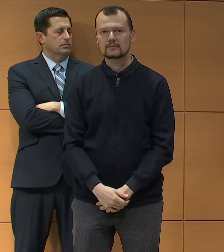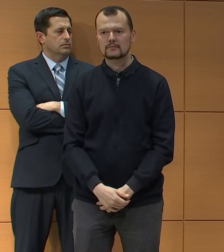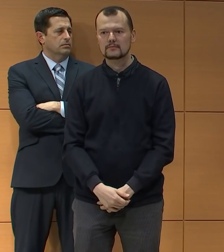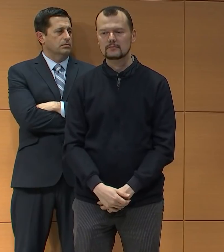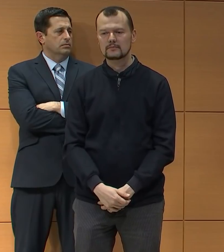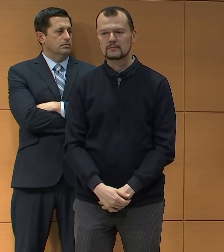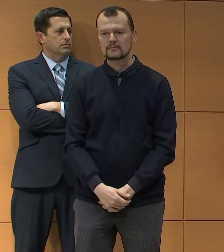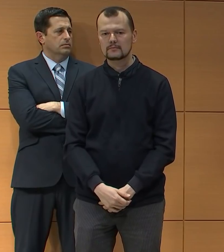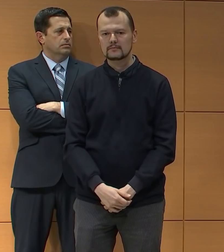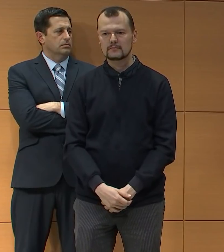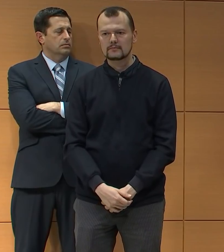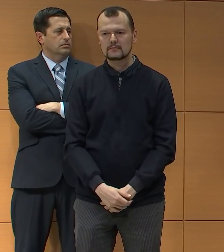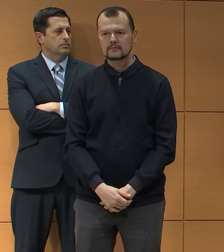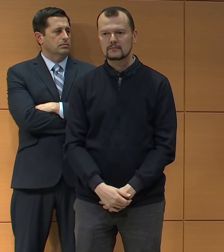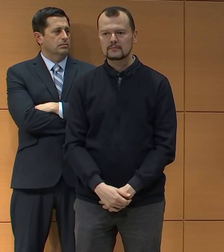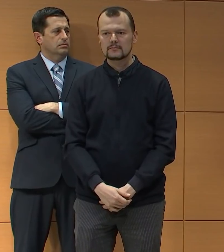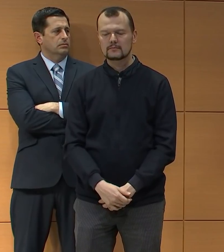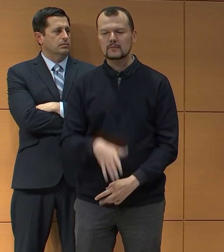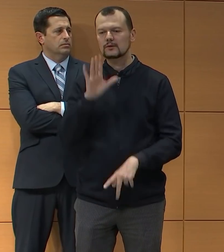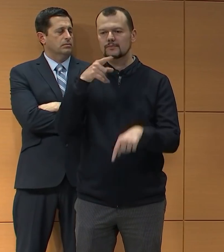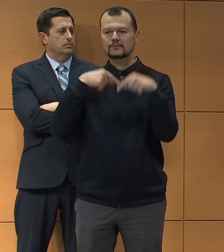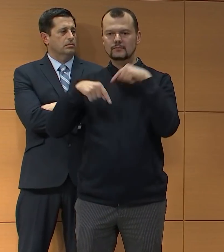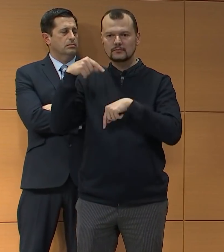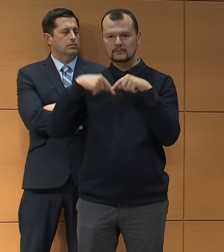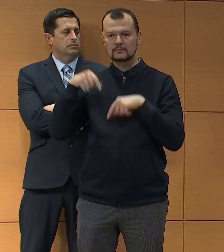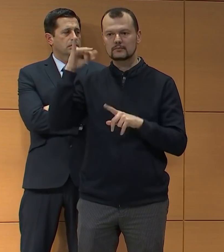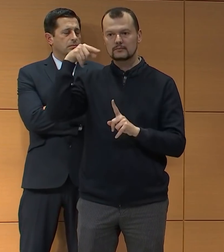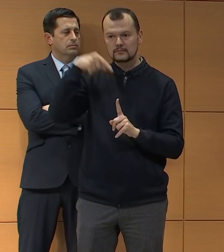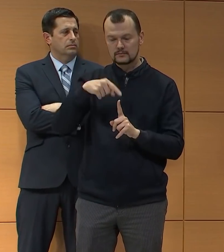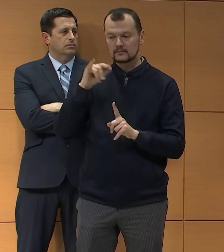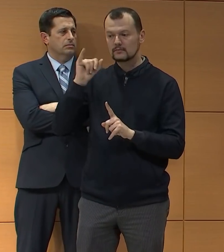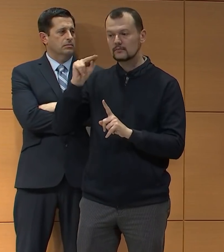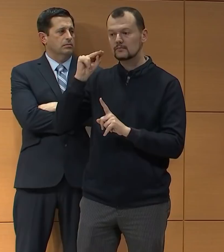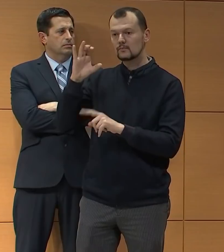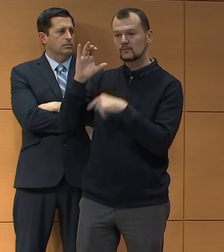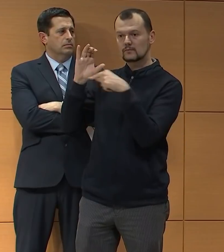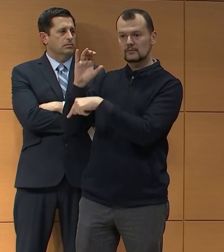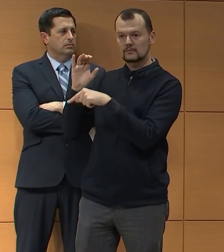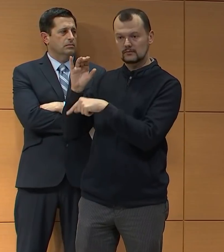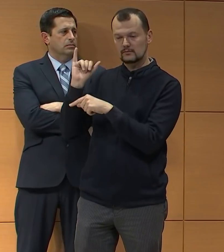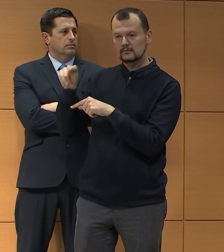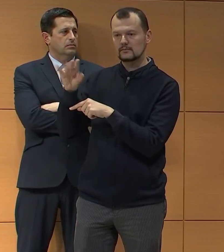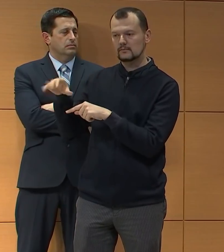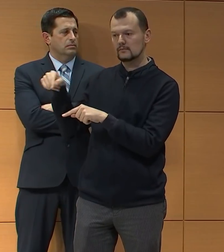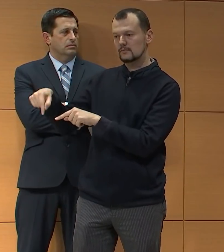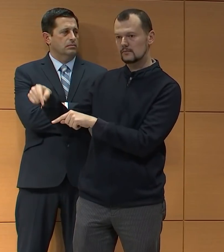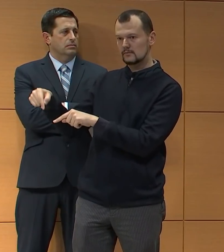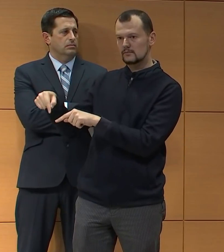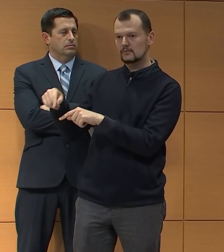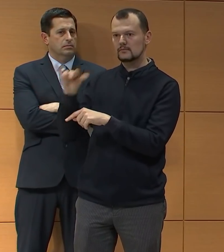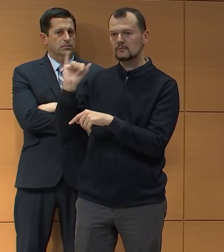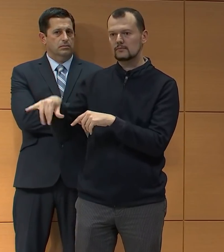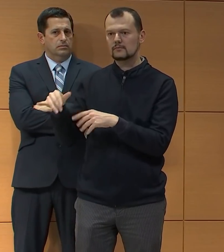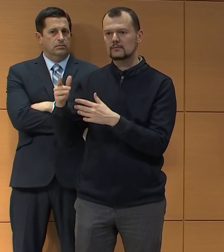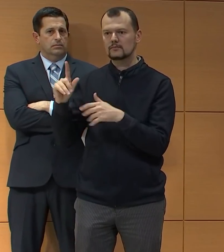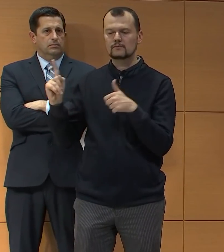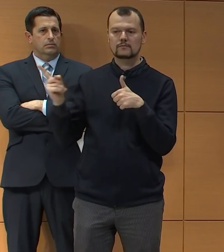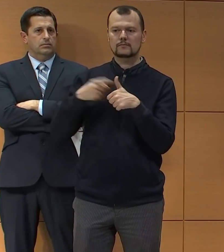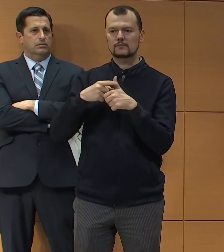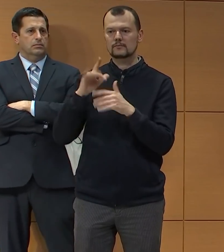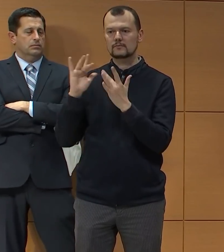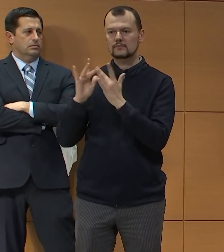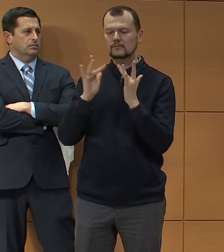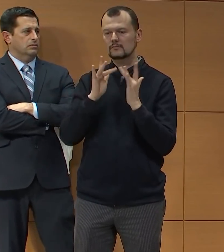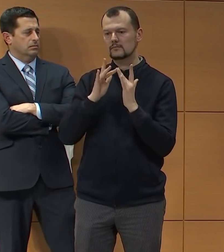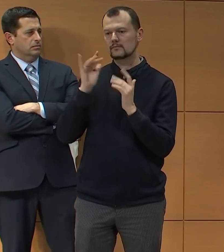to actually start off with, North Carolina that did the investigation, the contact investigation, and